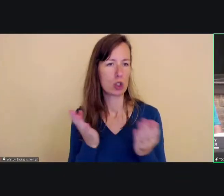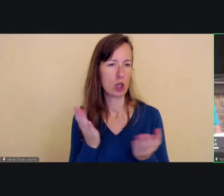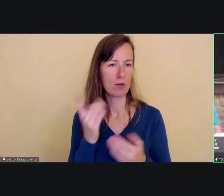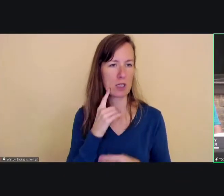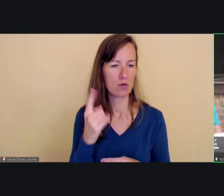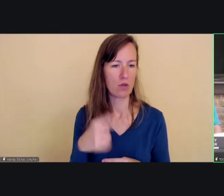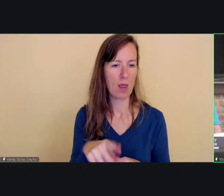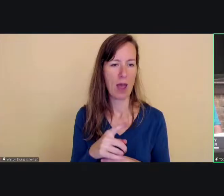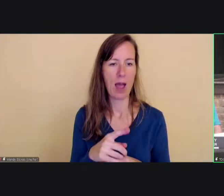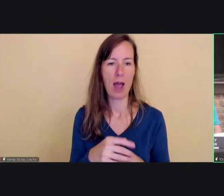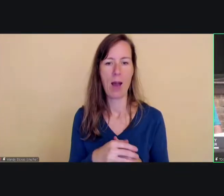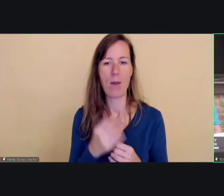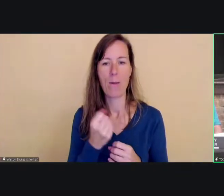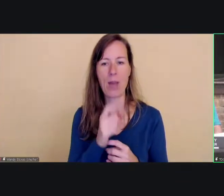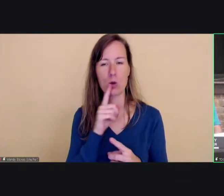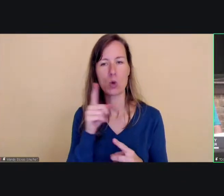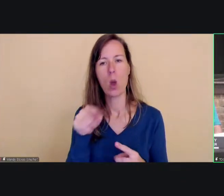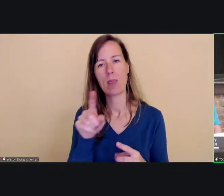Prince George's County